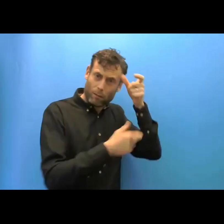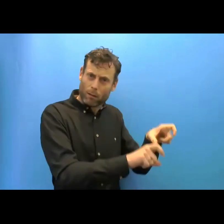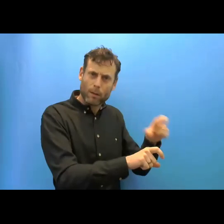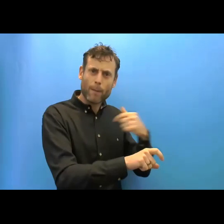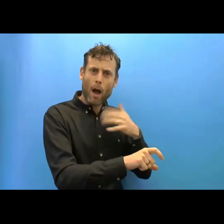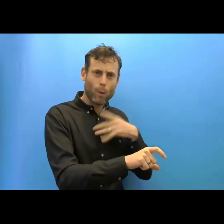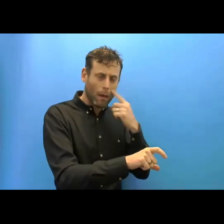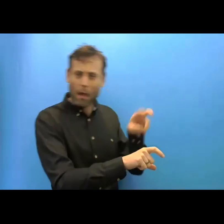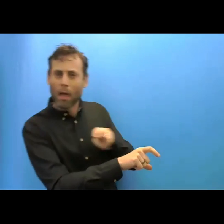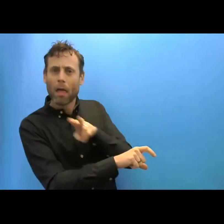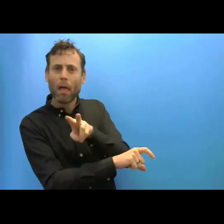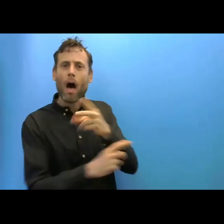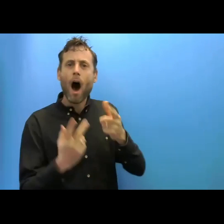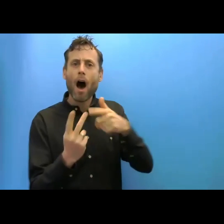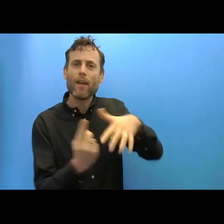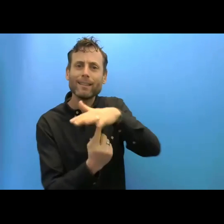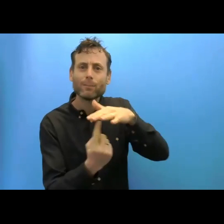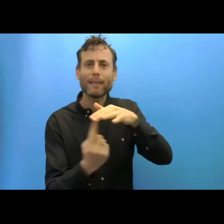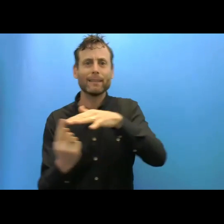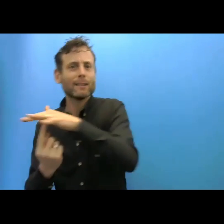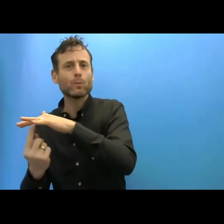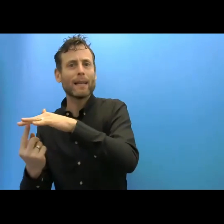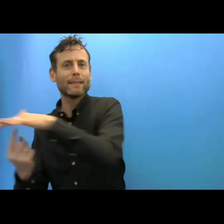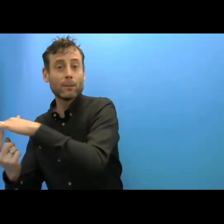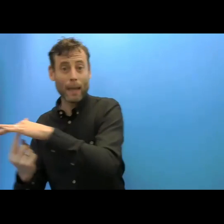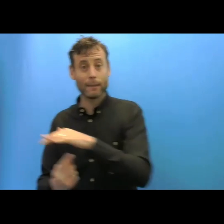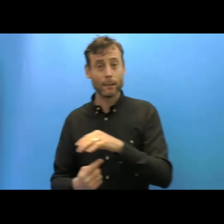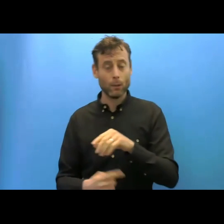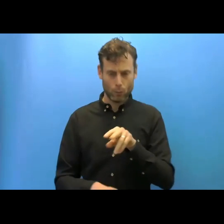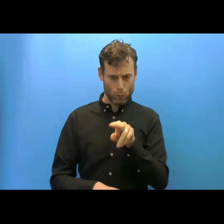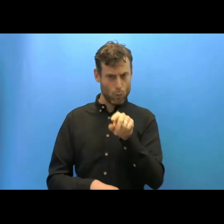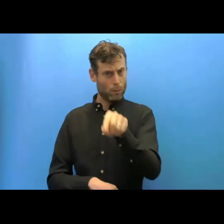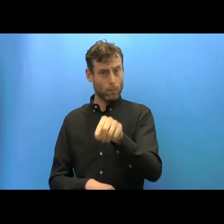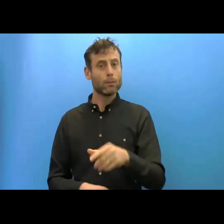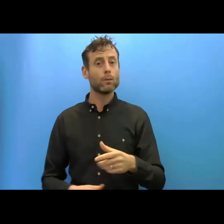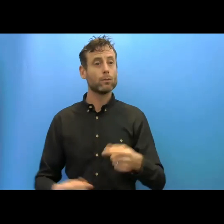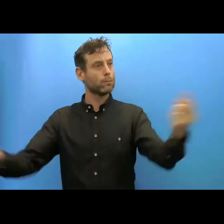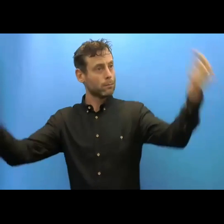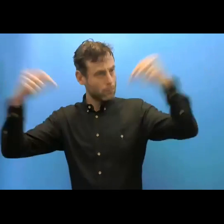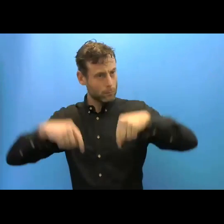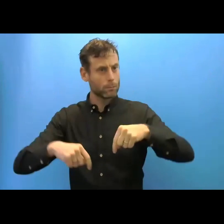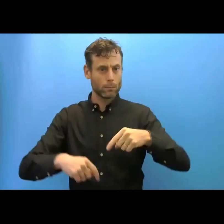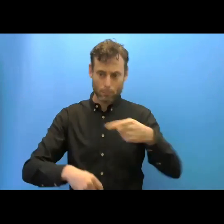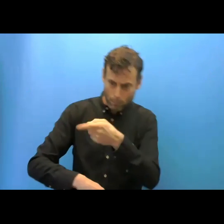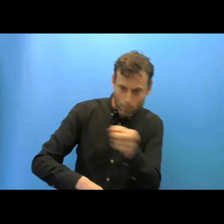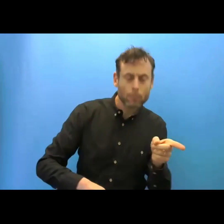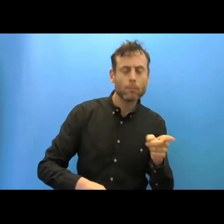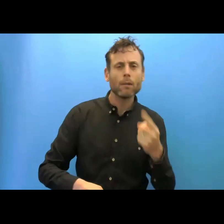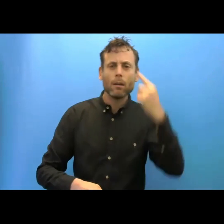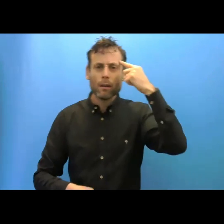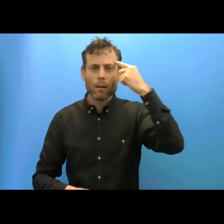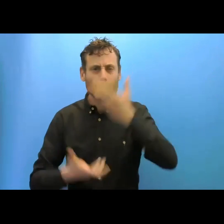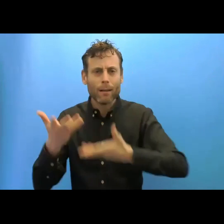to create a space for a dialogue and to comment on the social model of